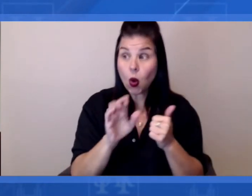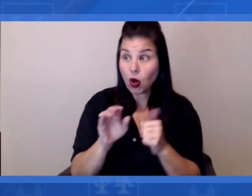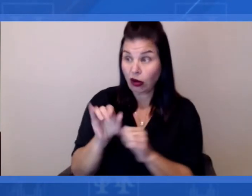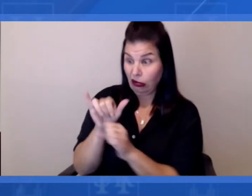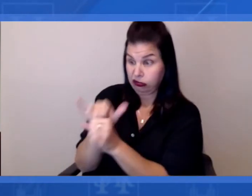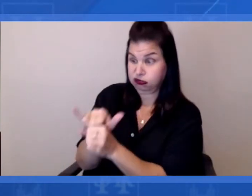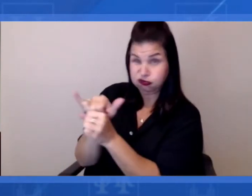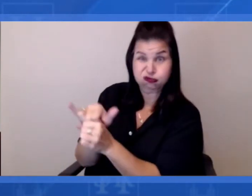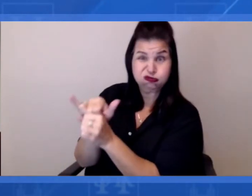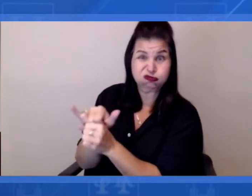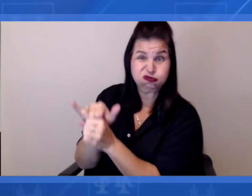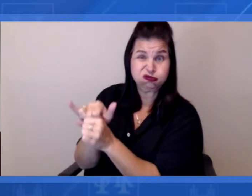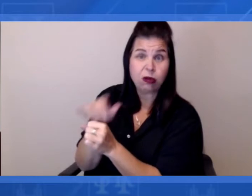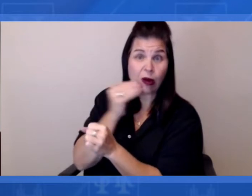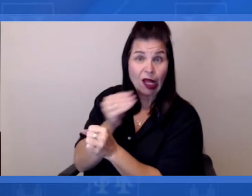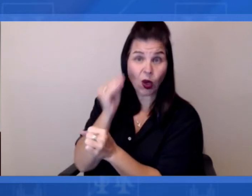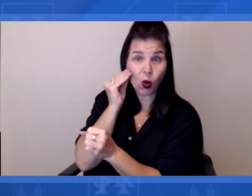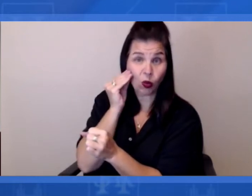home.